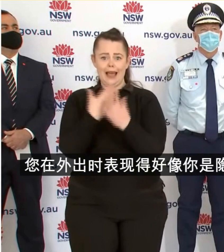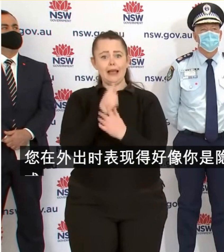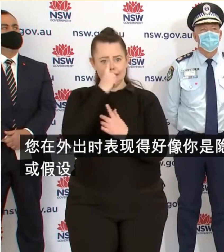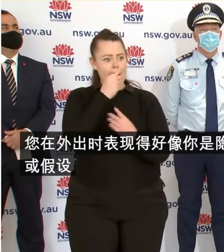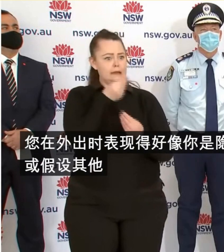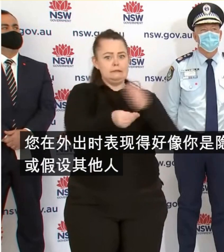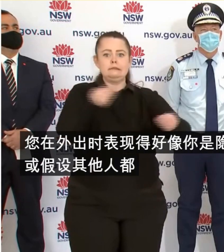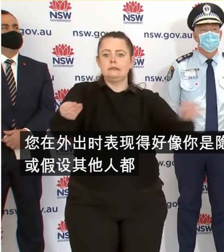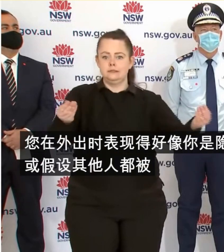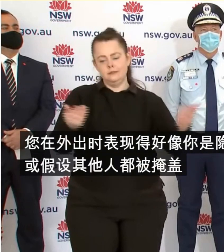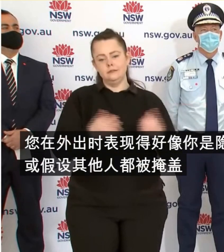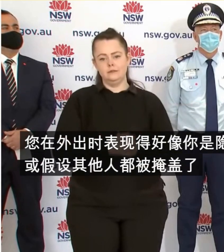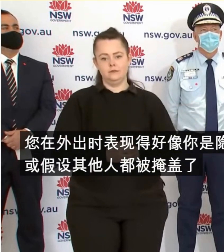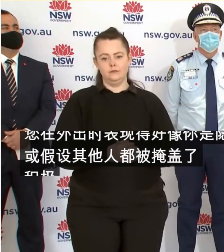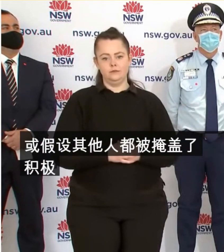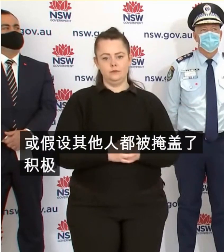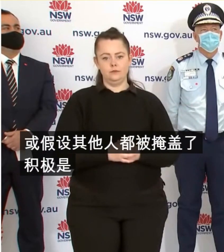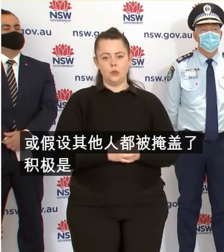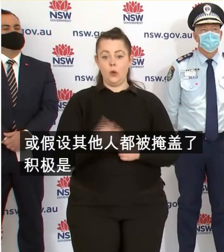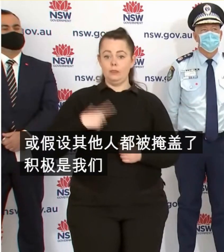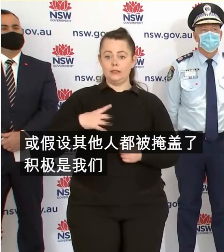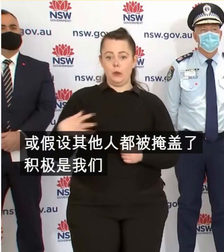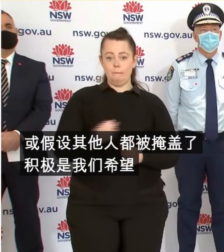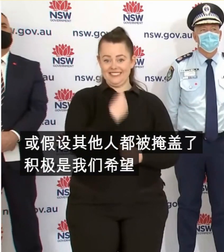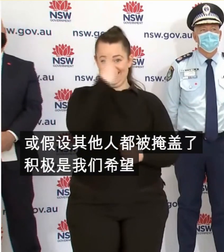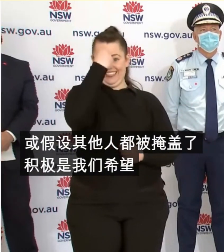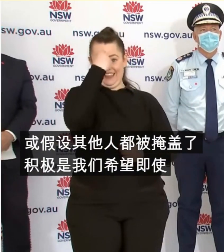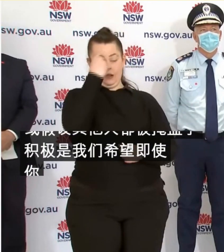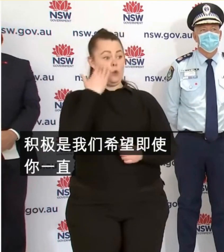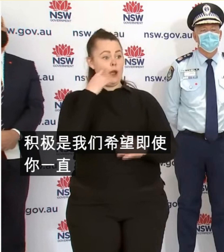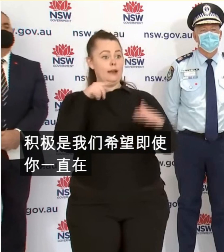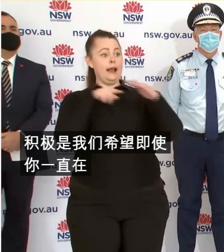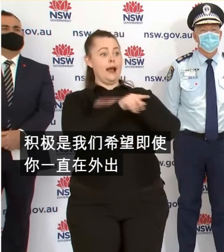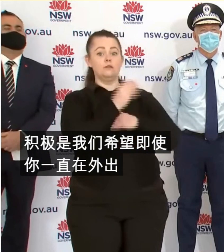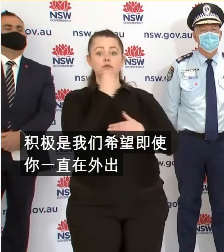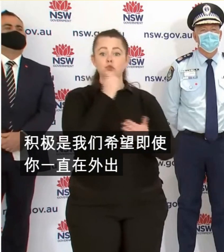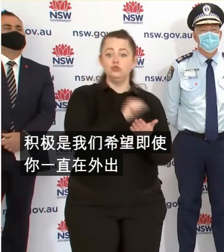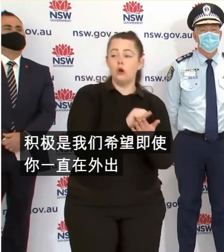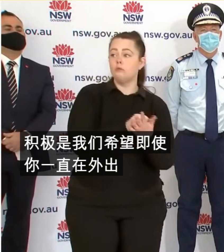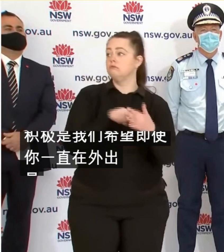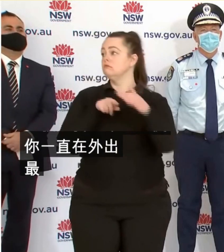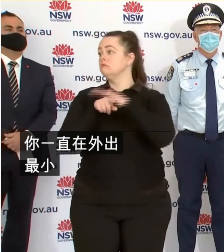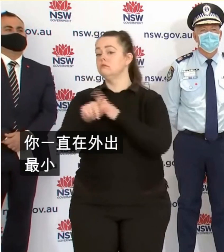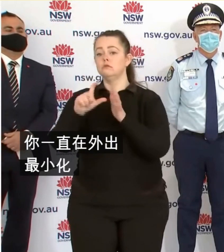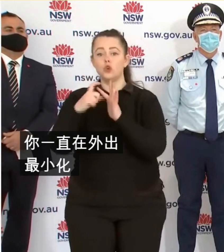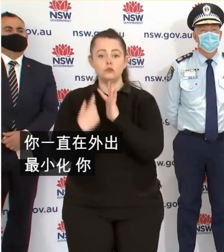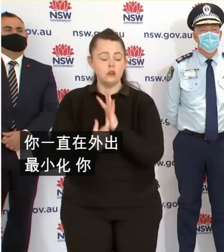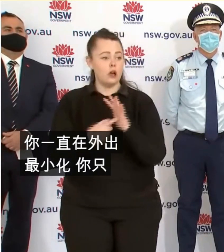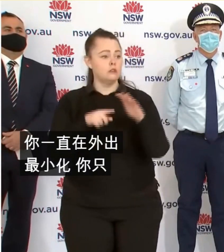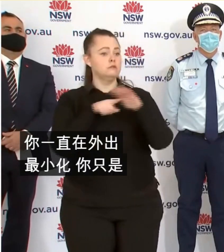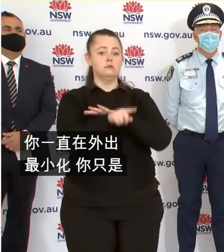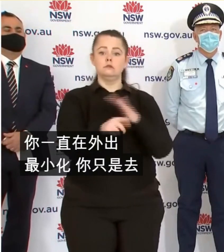and about, or assuming everyone else is COVID positive, is we're hoping that even if you have been out and about,